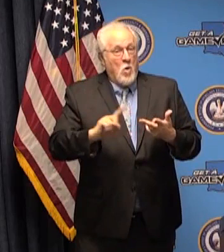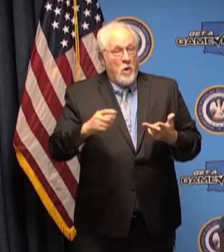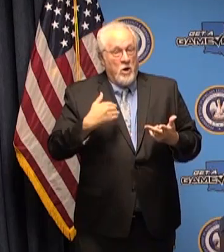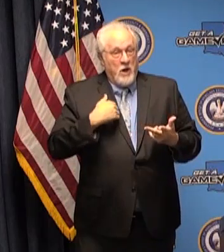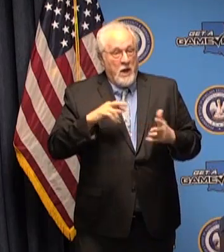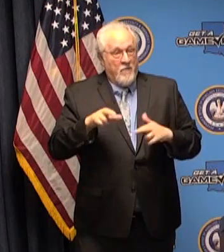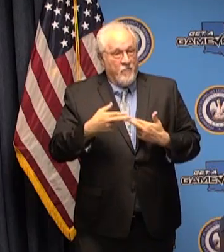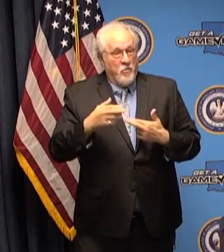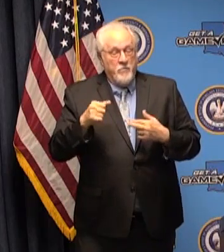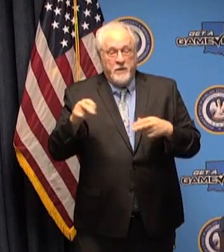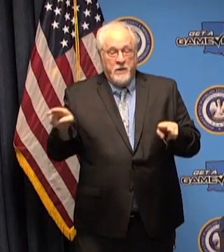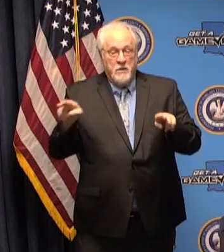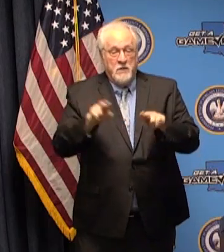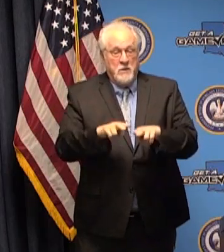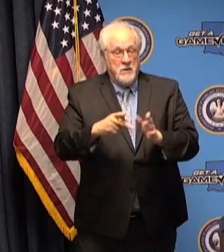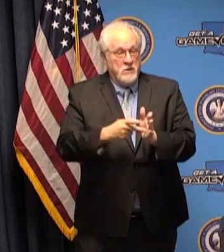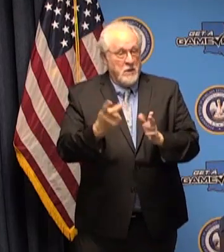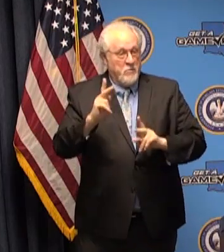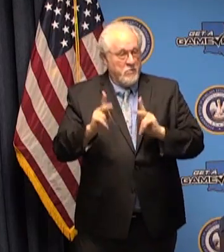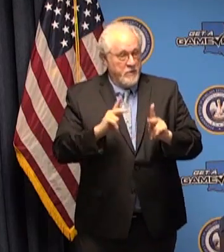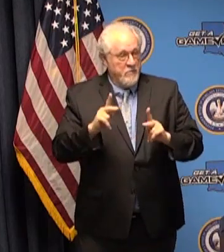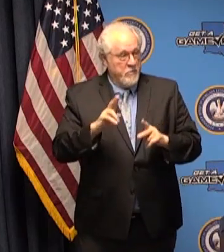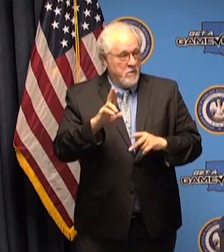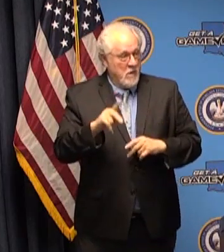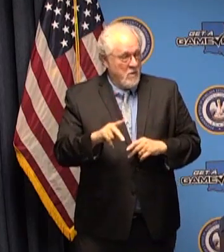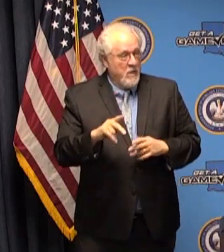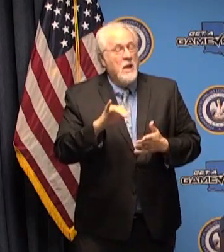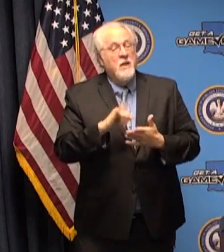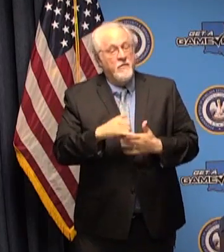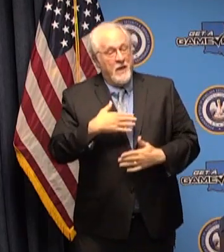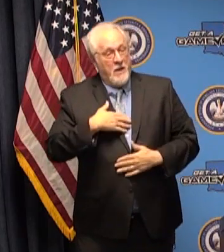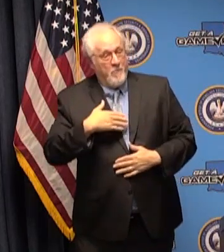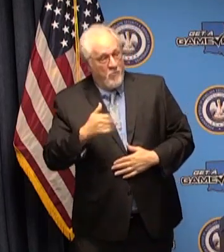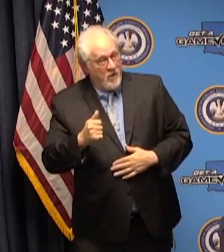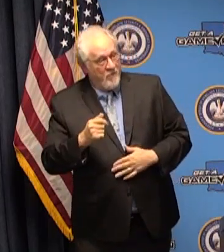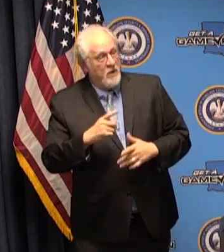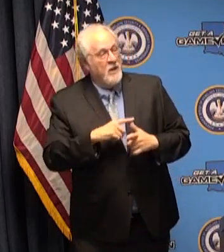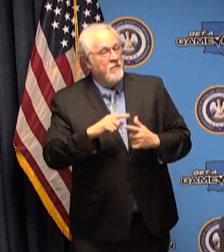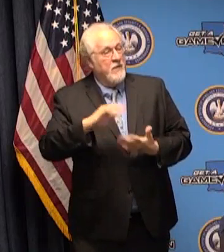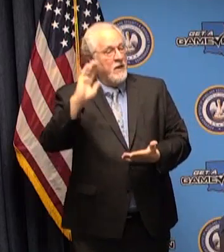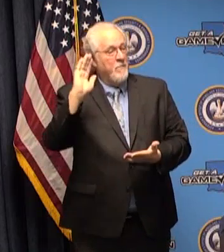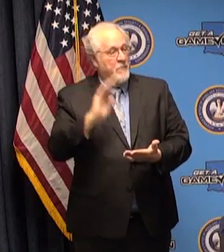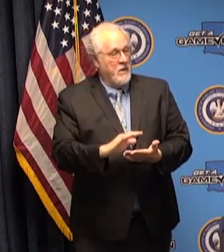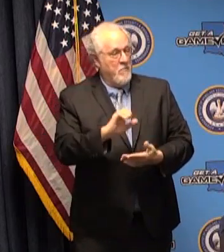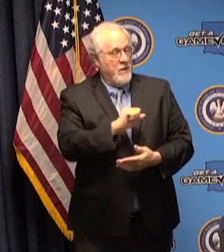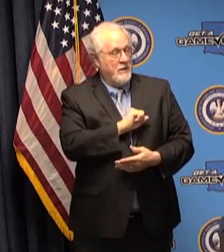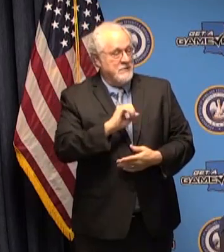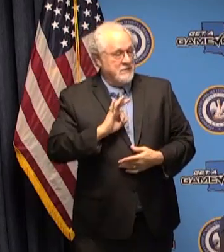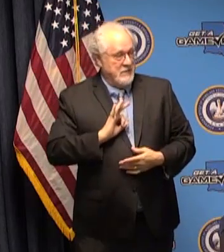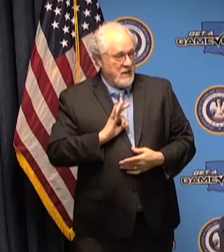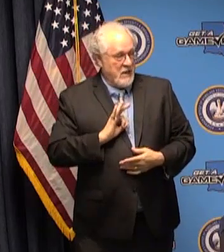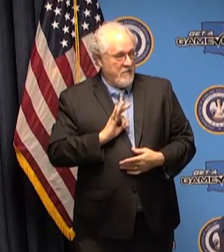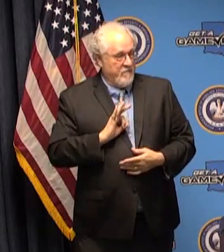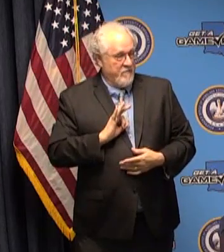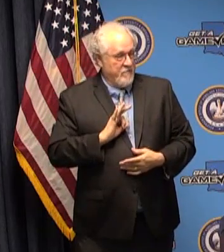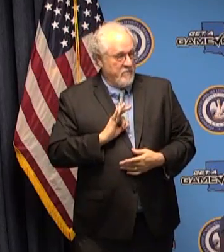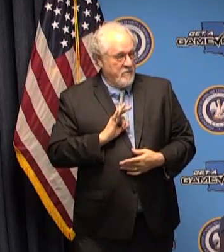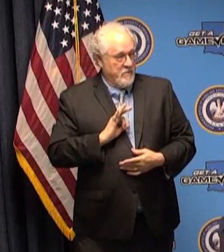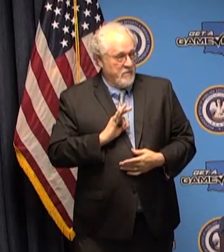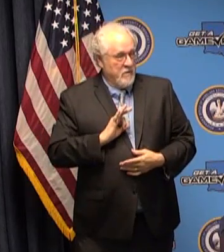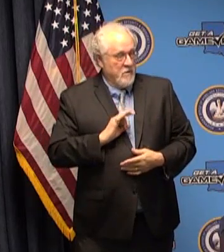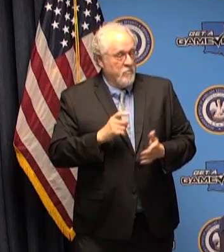where you can double bunk and that sort of stuff. And that's the preference, because then you minimize your staffing